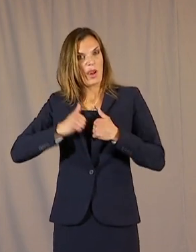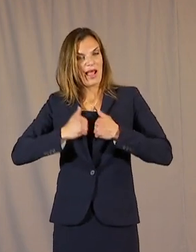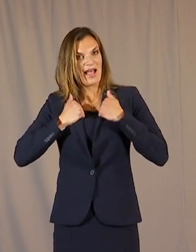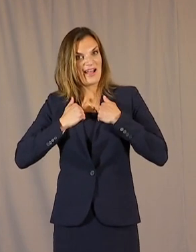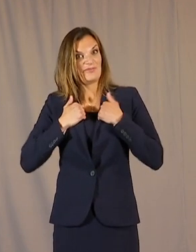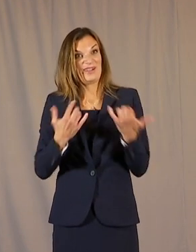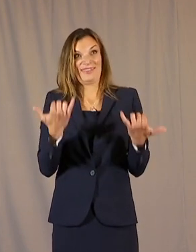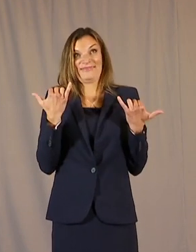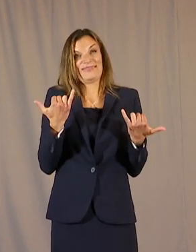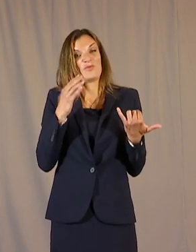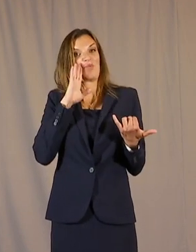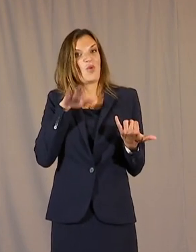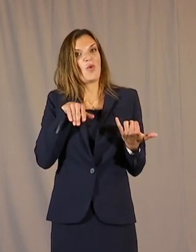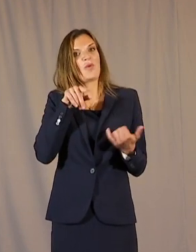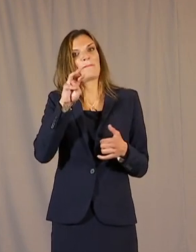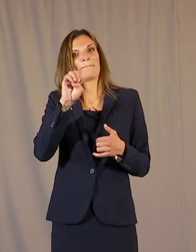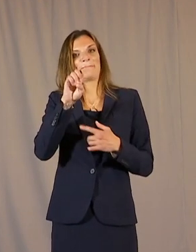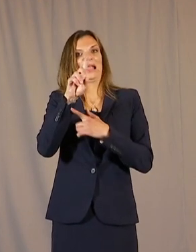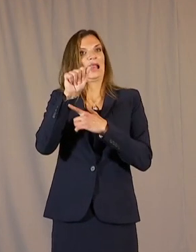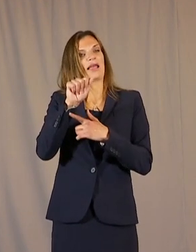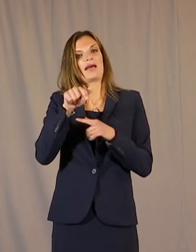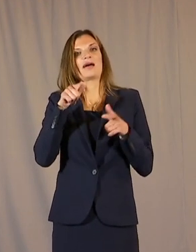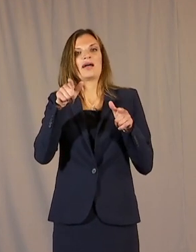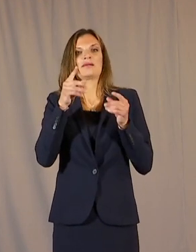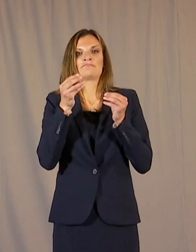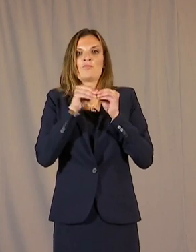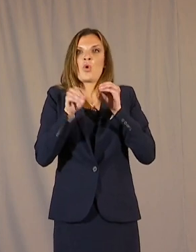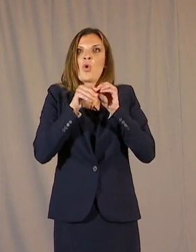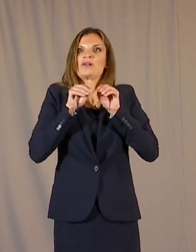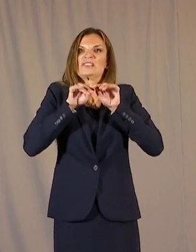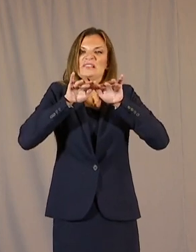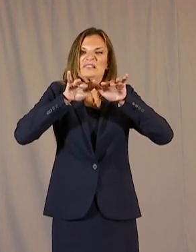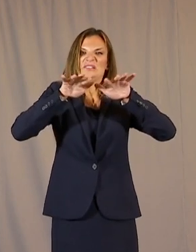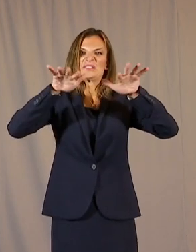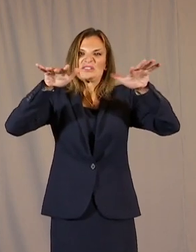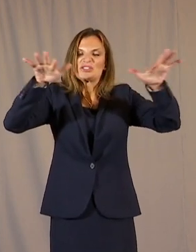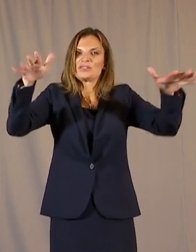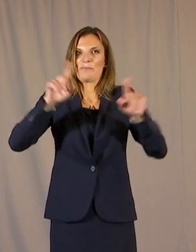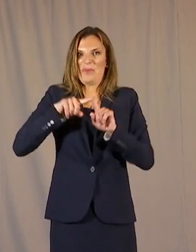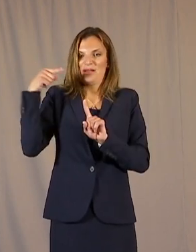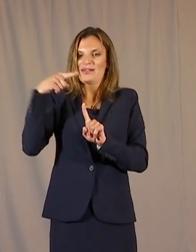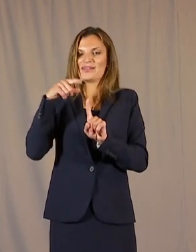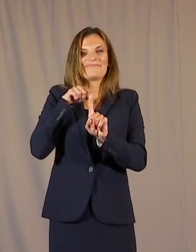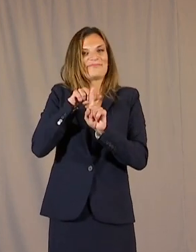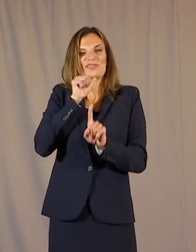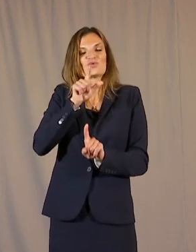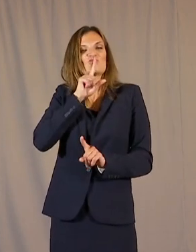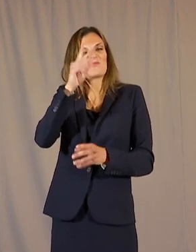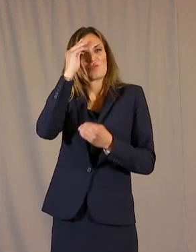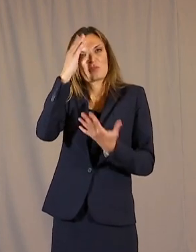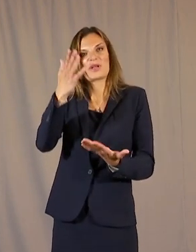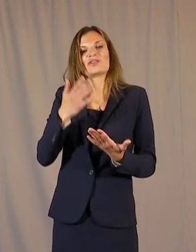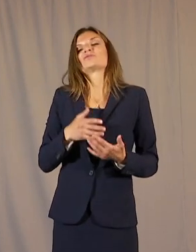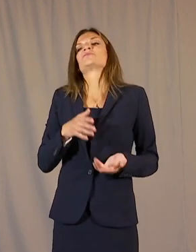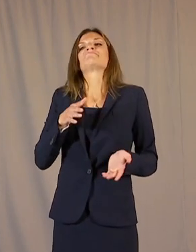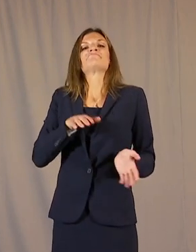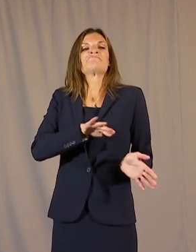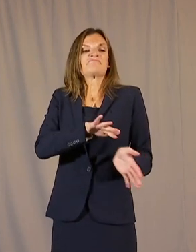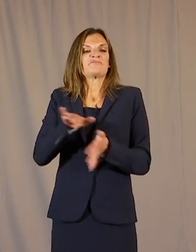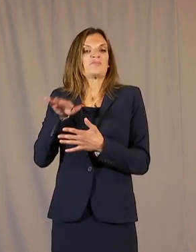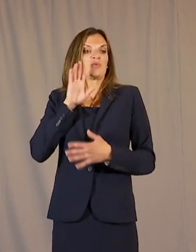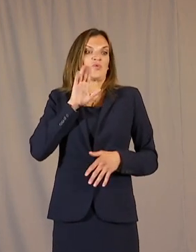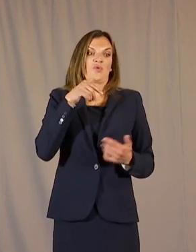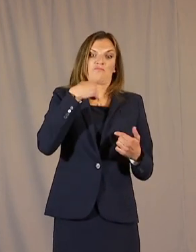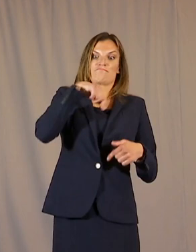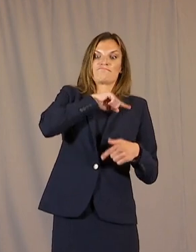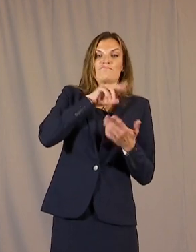cases perpetuates that. So even while our departments, our programs, our universities and others are trying to